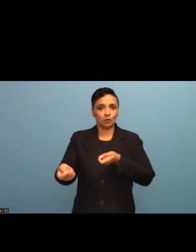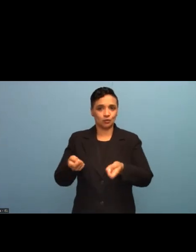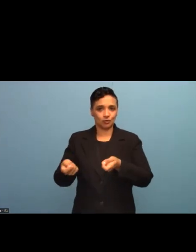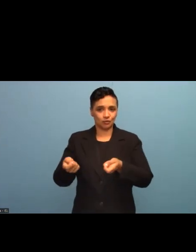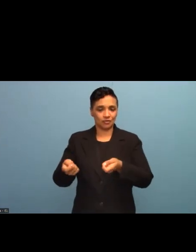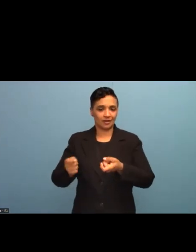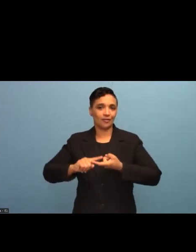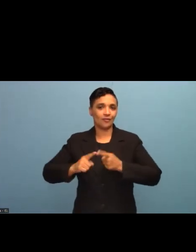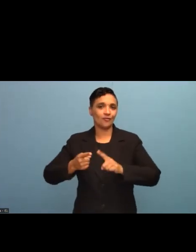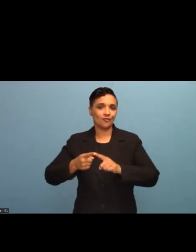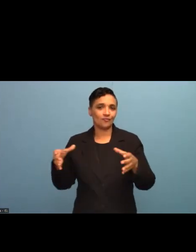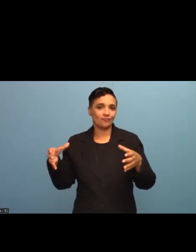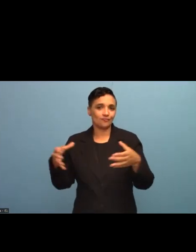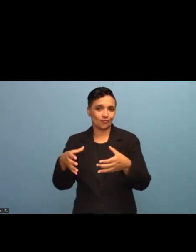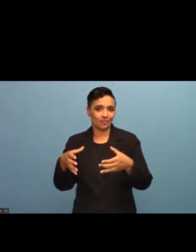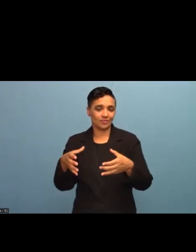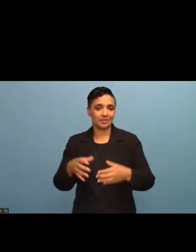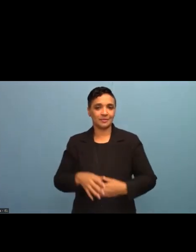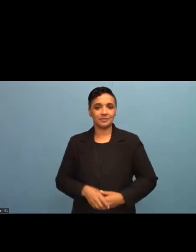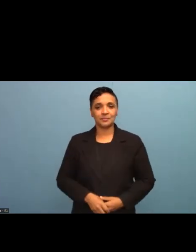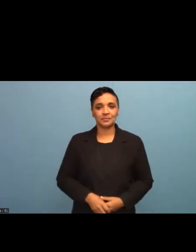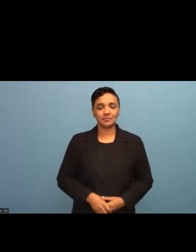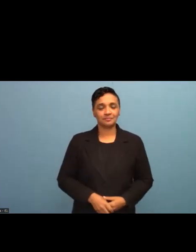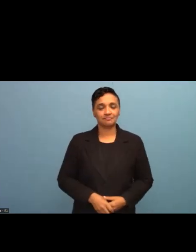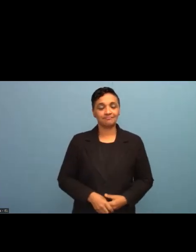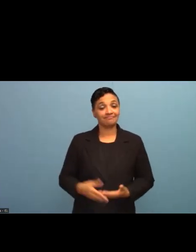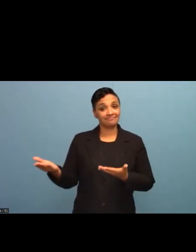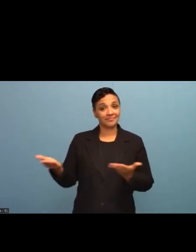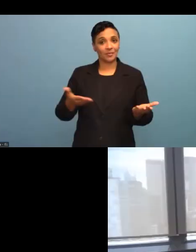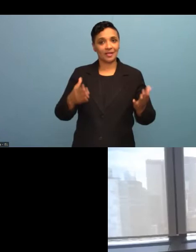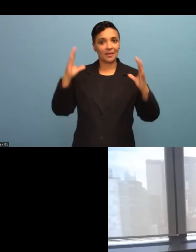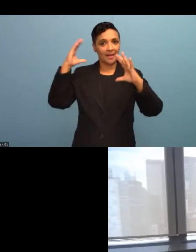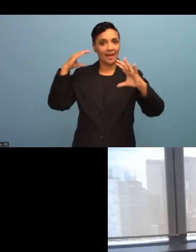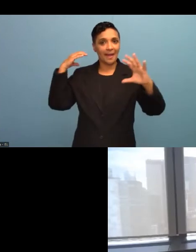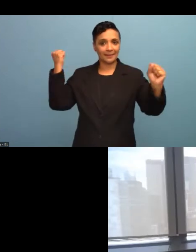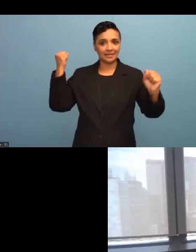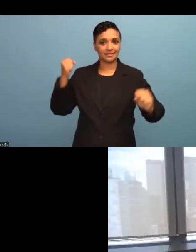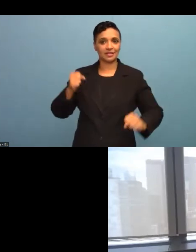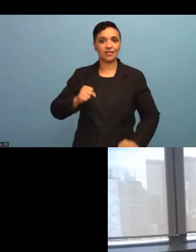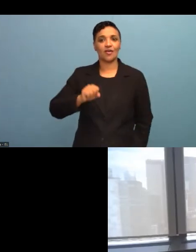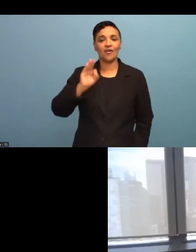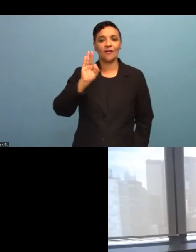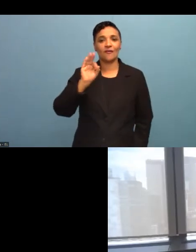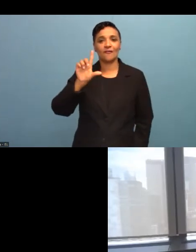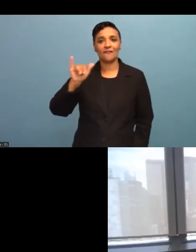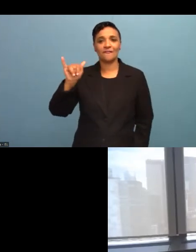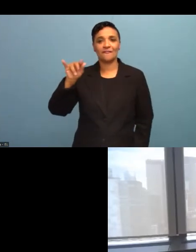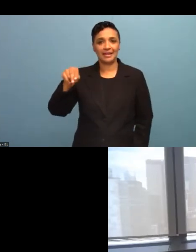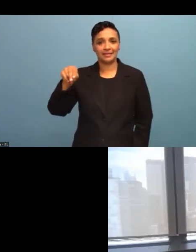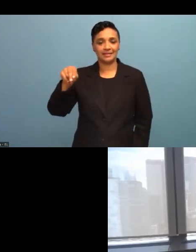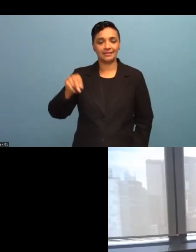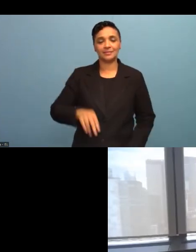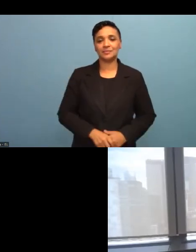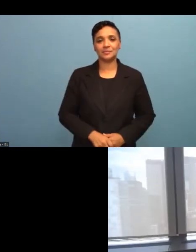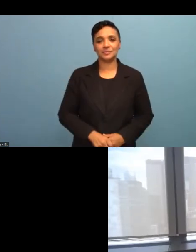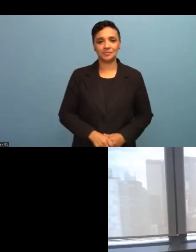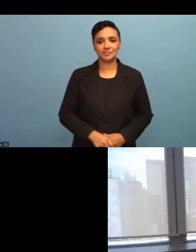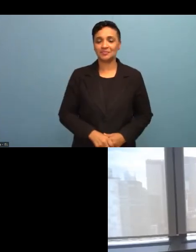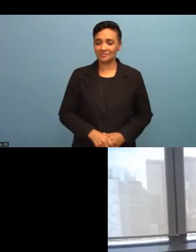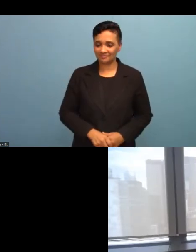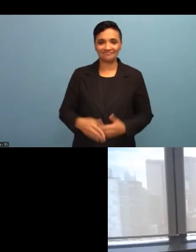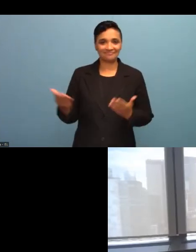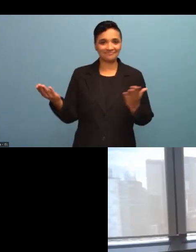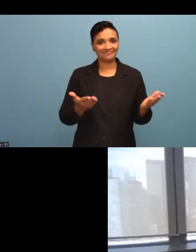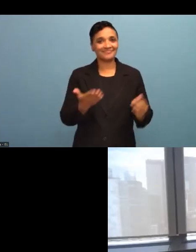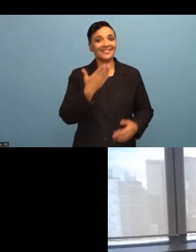Vision Group. Please welcome to our screens Ambassador Brian Flynn. Brian, welcome. Thank you, Ollie, for that